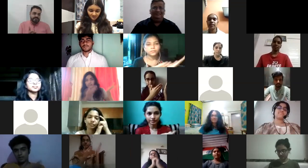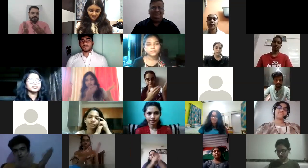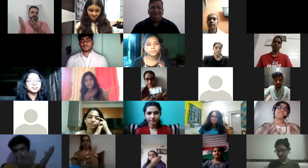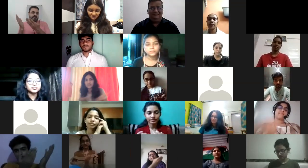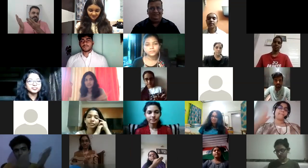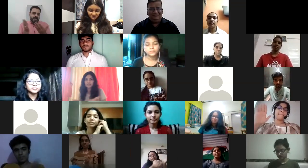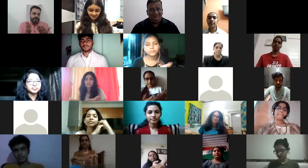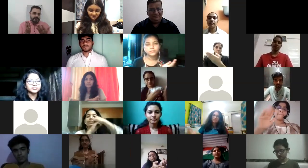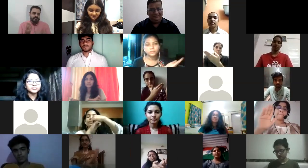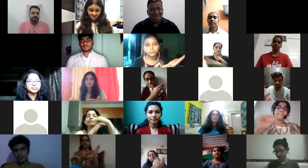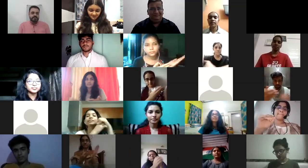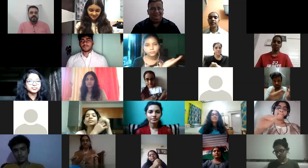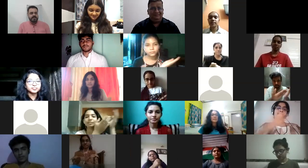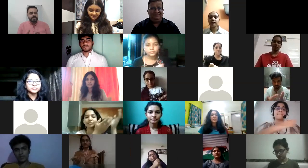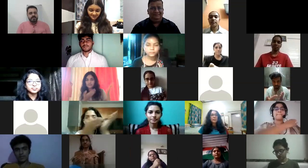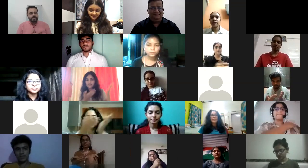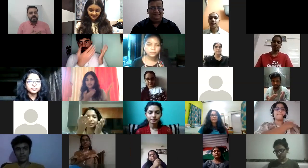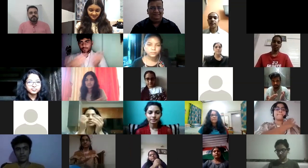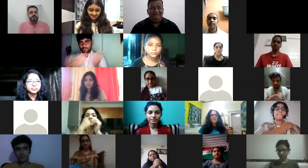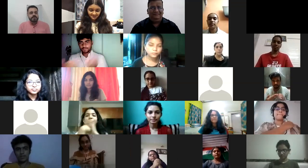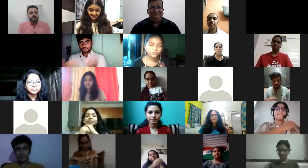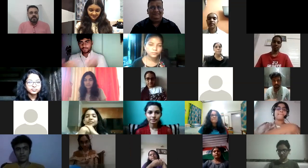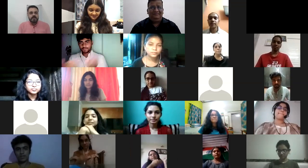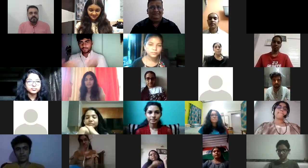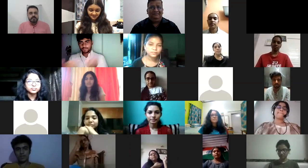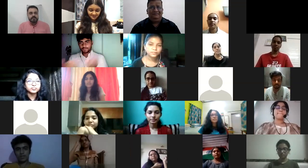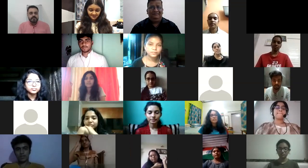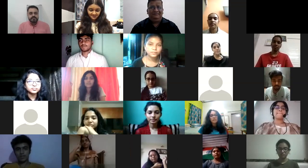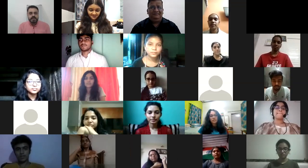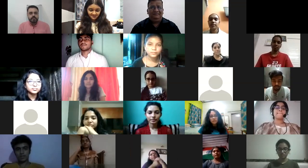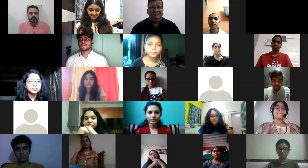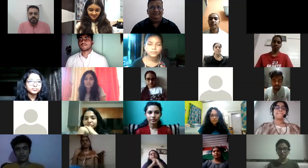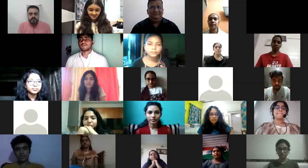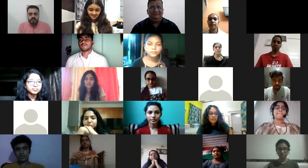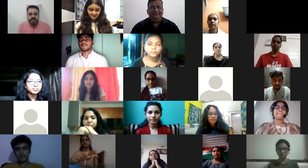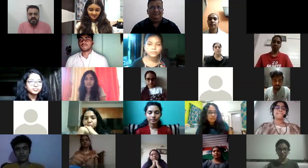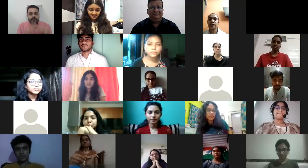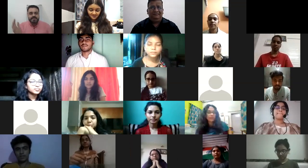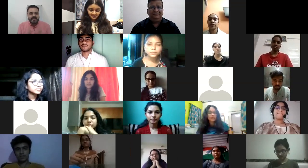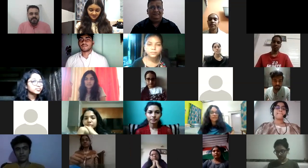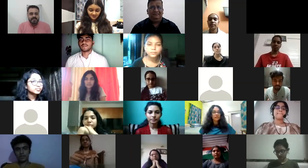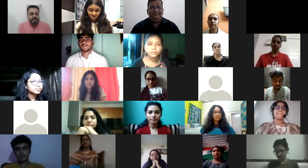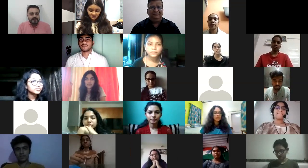Okay, this is welcome. Okay, so how would, can you all sign thank